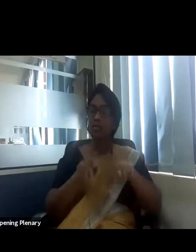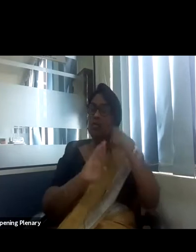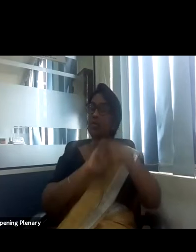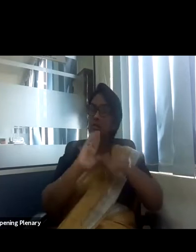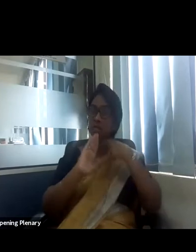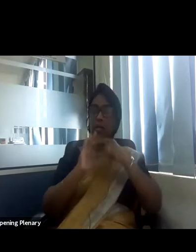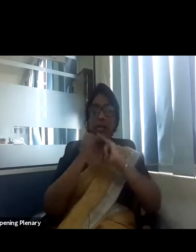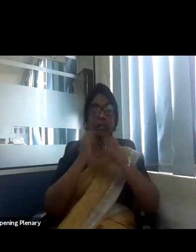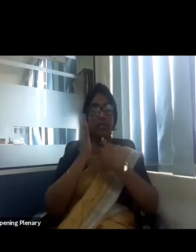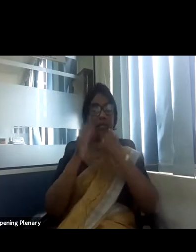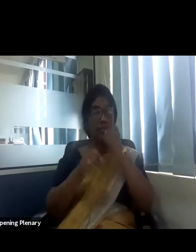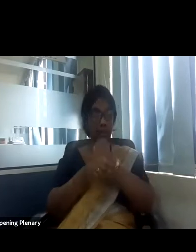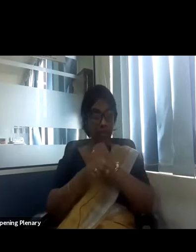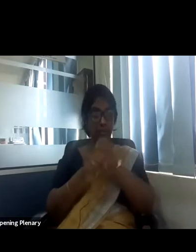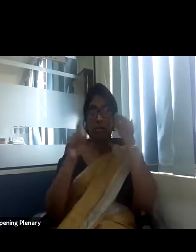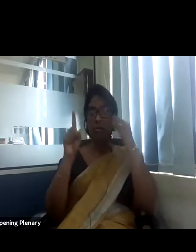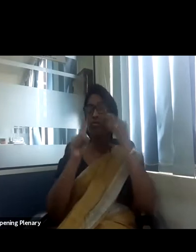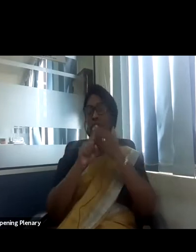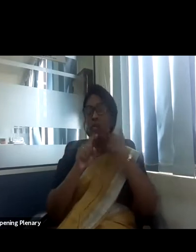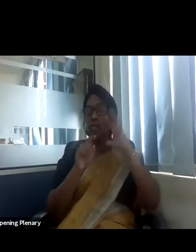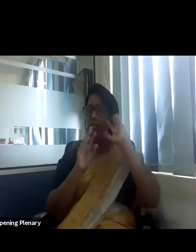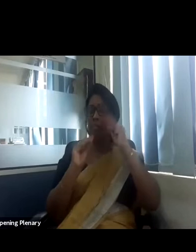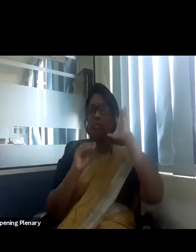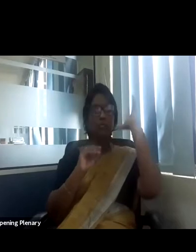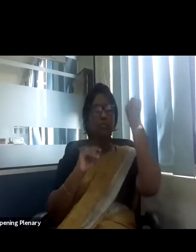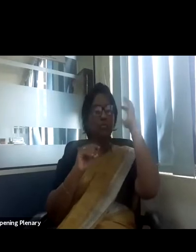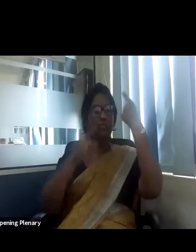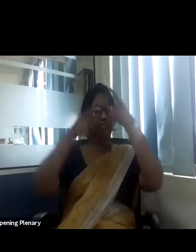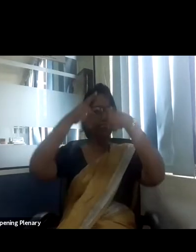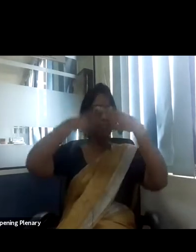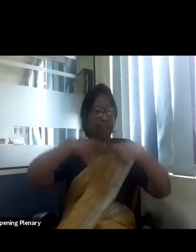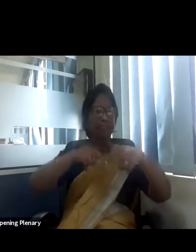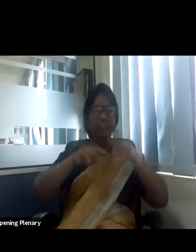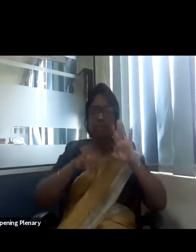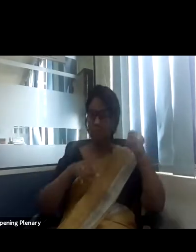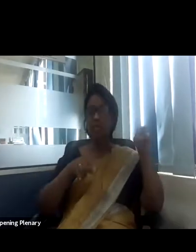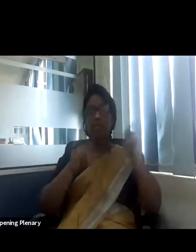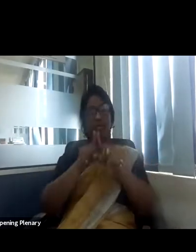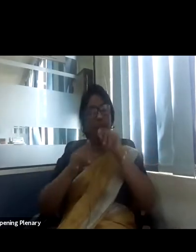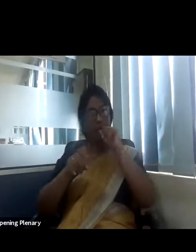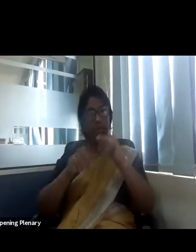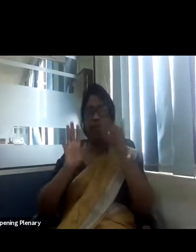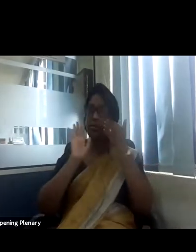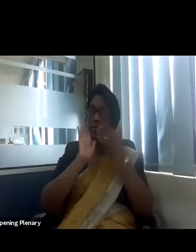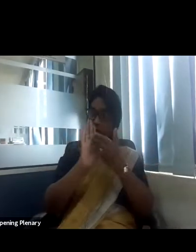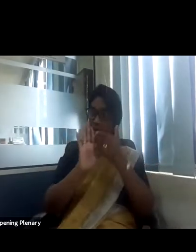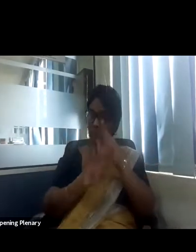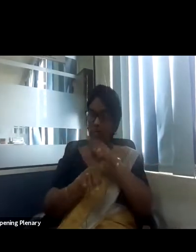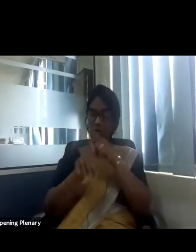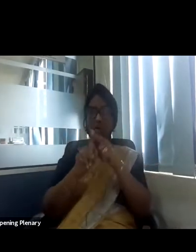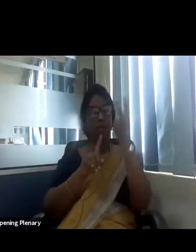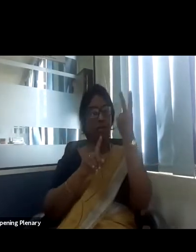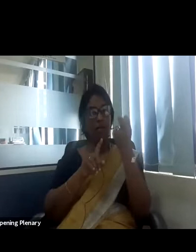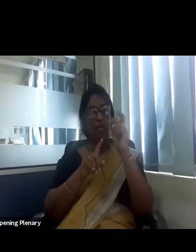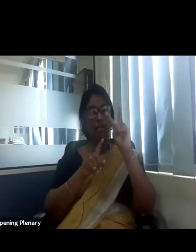in several areas. This clearly depicted in the 2021 Global Sustainable